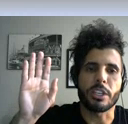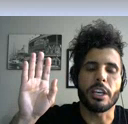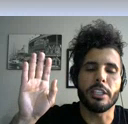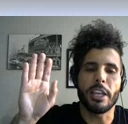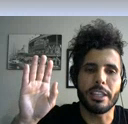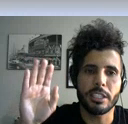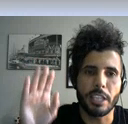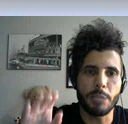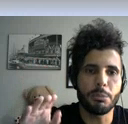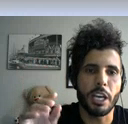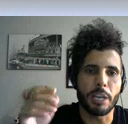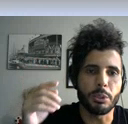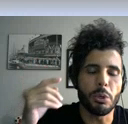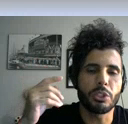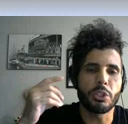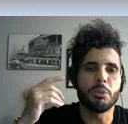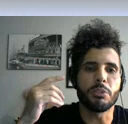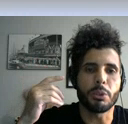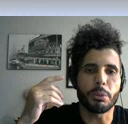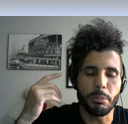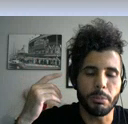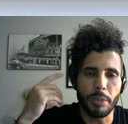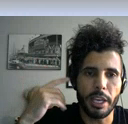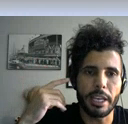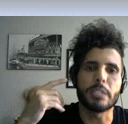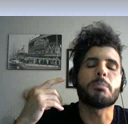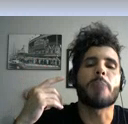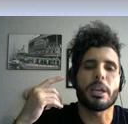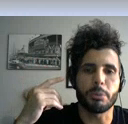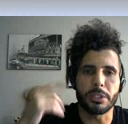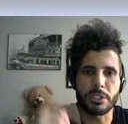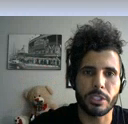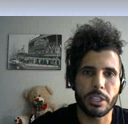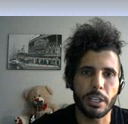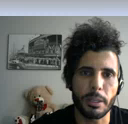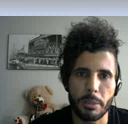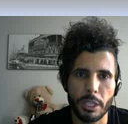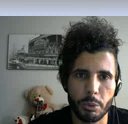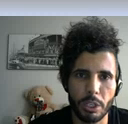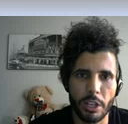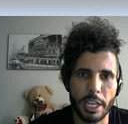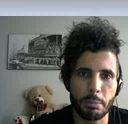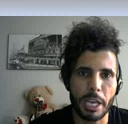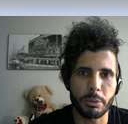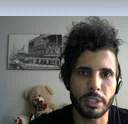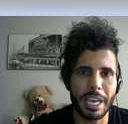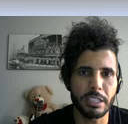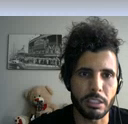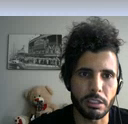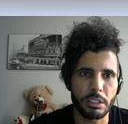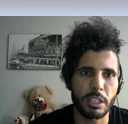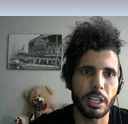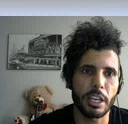upwards, and at the same time, you also move your head backwards. We call that backward head tilt.